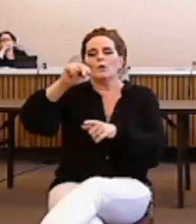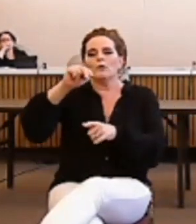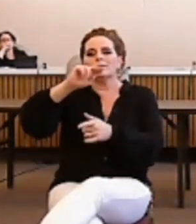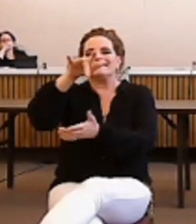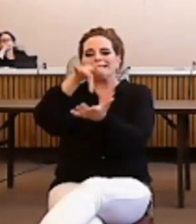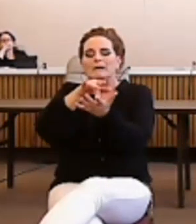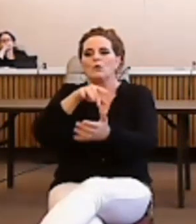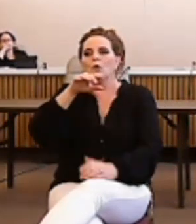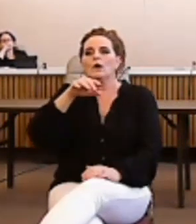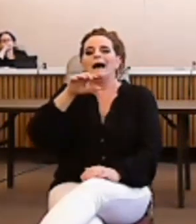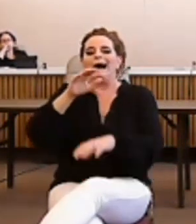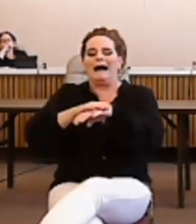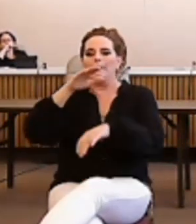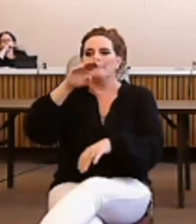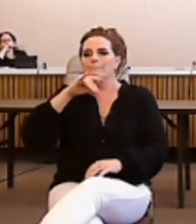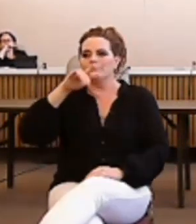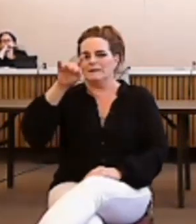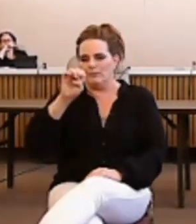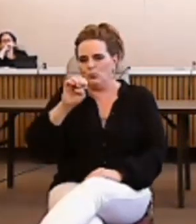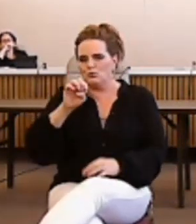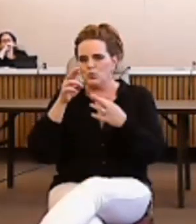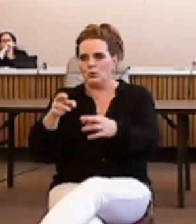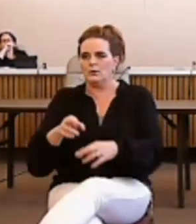far along? Because